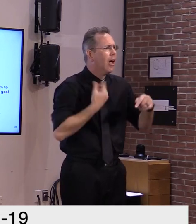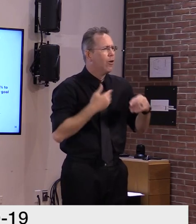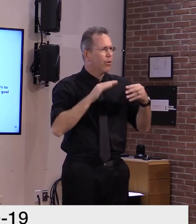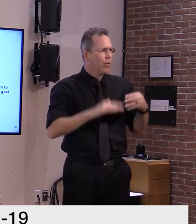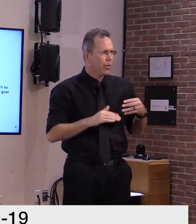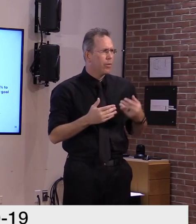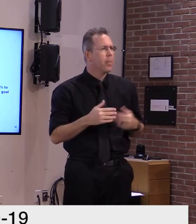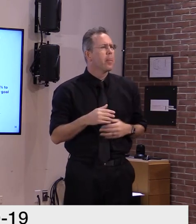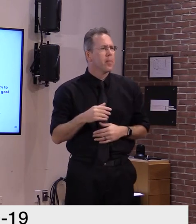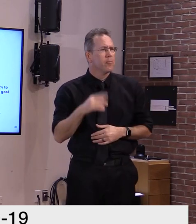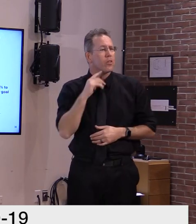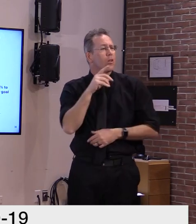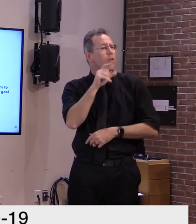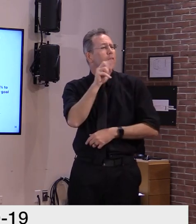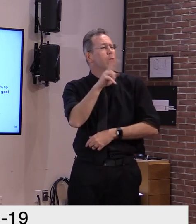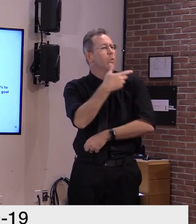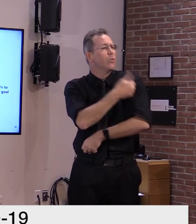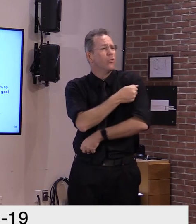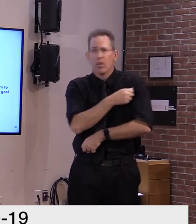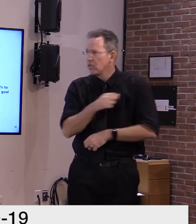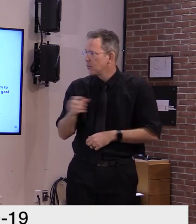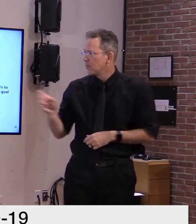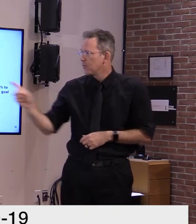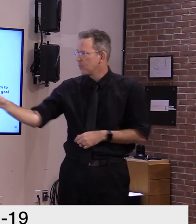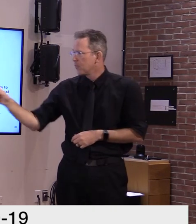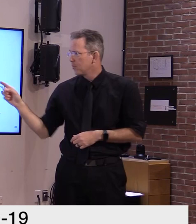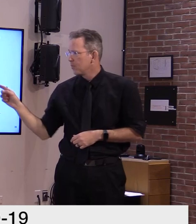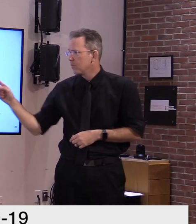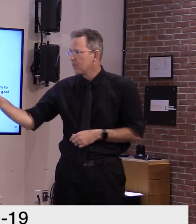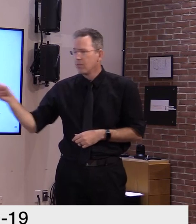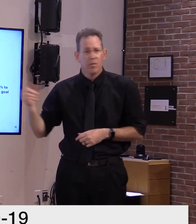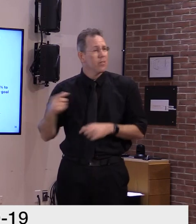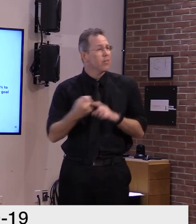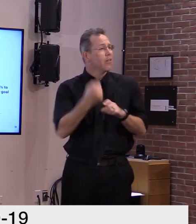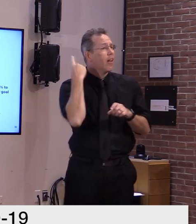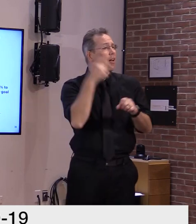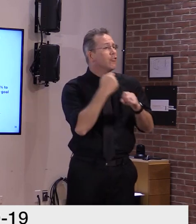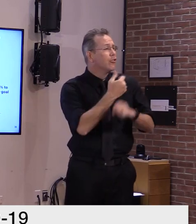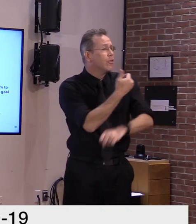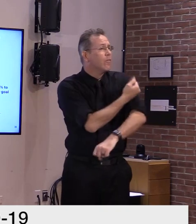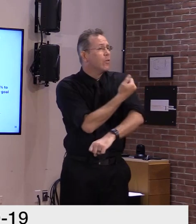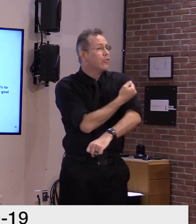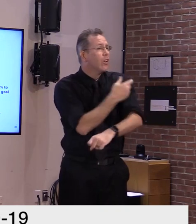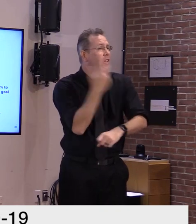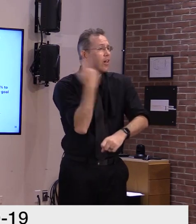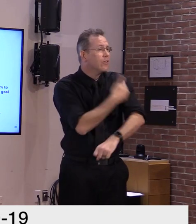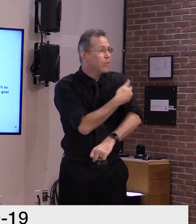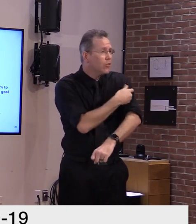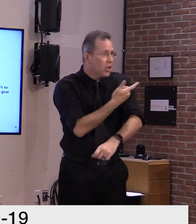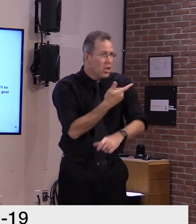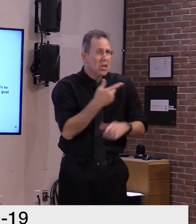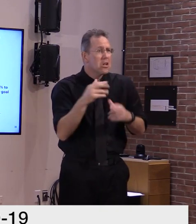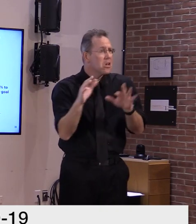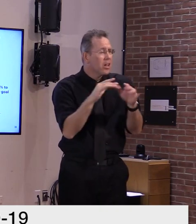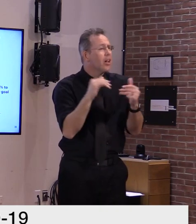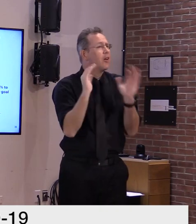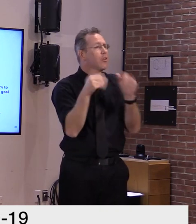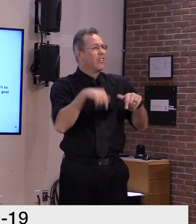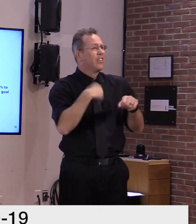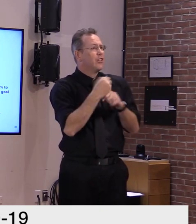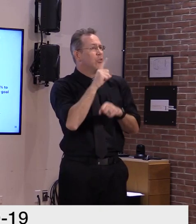over 150,000 Vermonters vaccinated as of last week. We are about 50% to our goal for